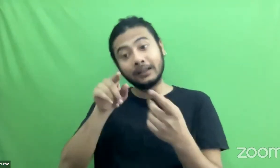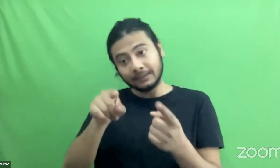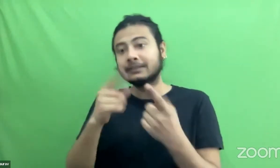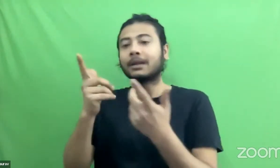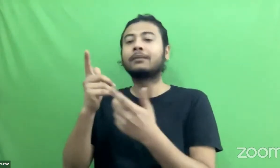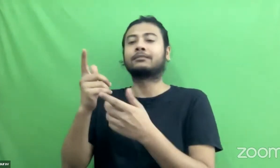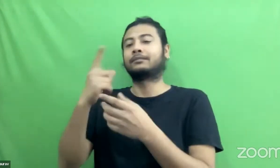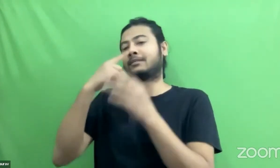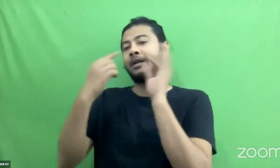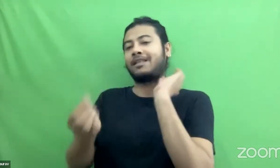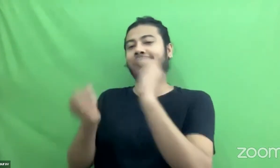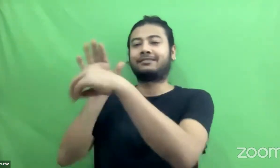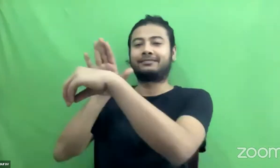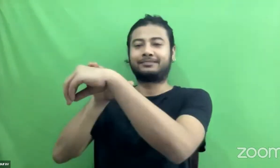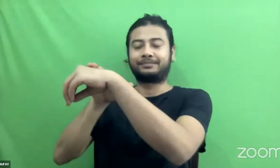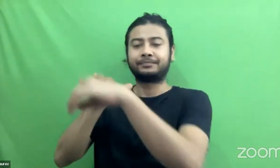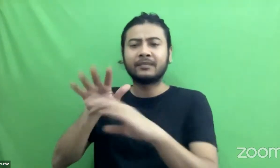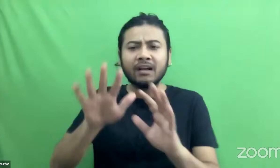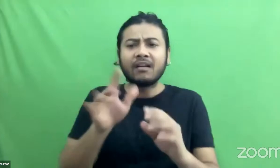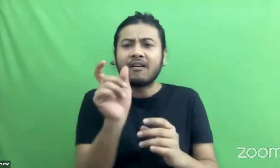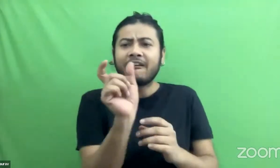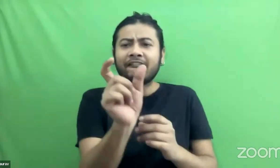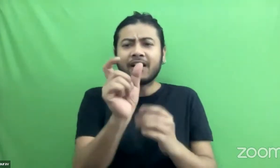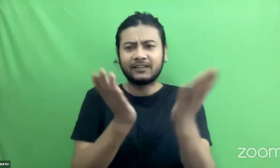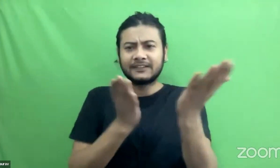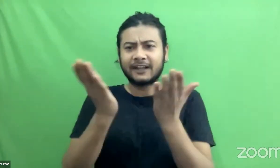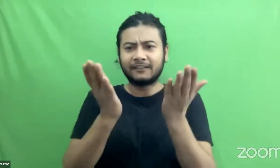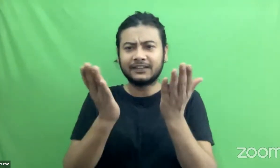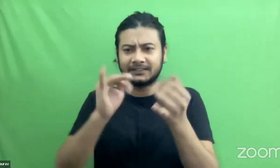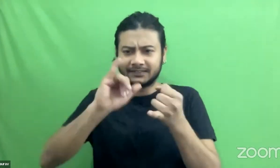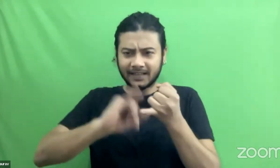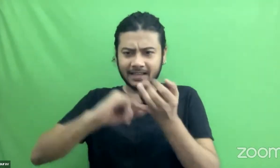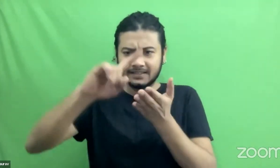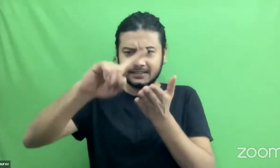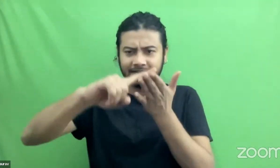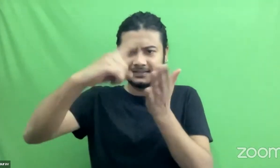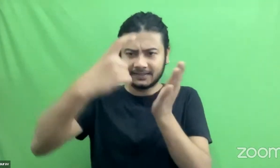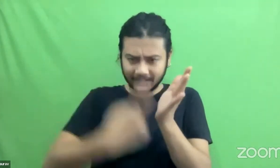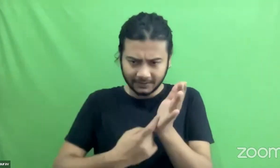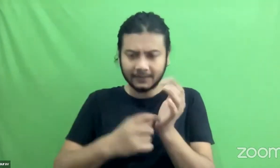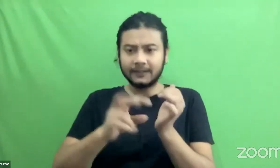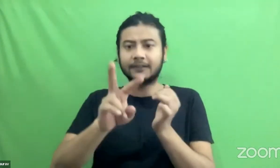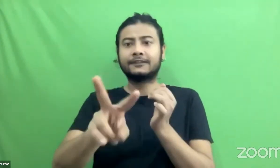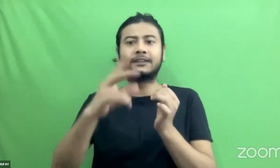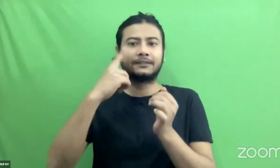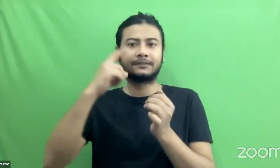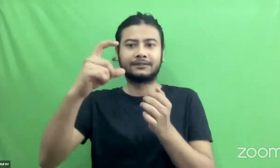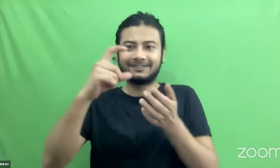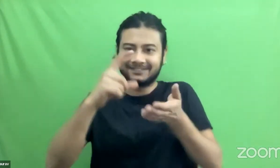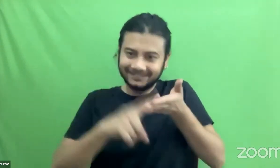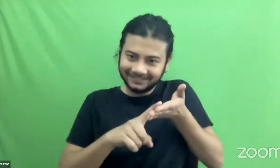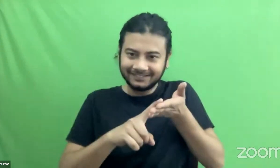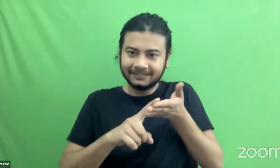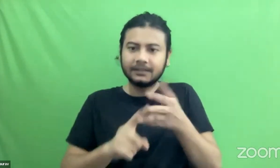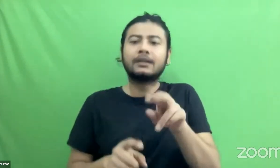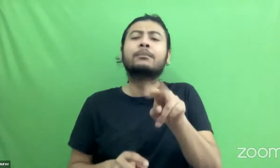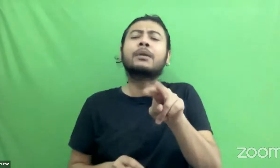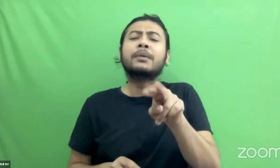and why we chant? When we chant, we are requesting Radharani to please ask Krishna to look at